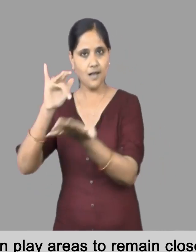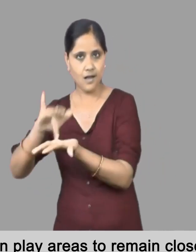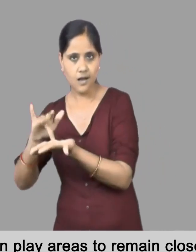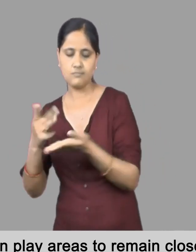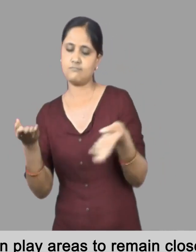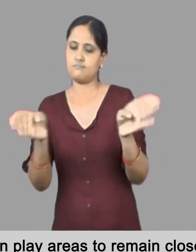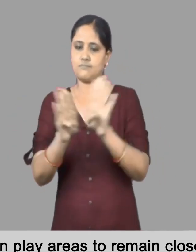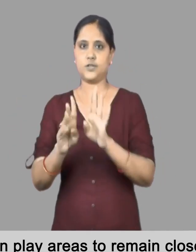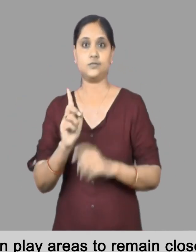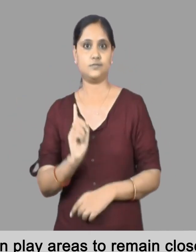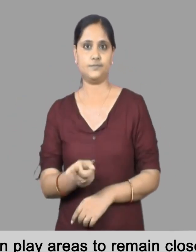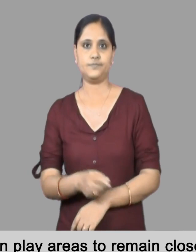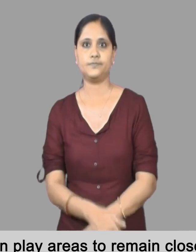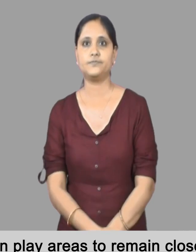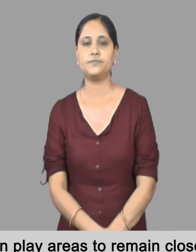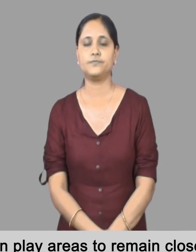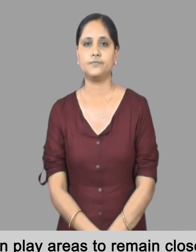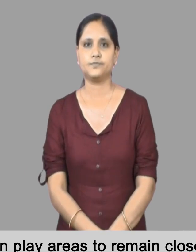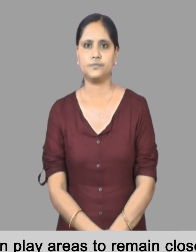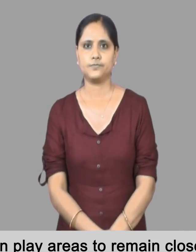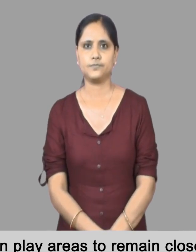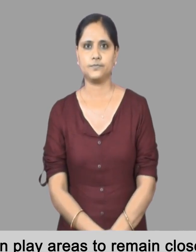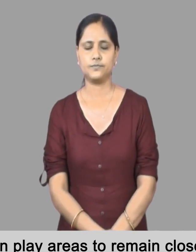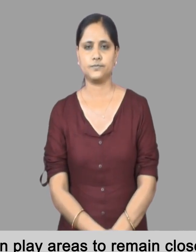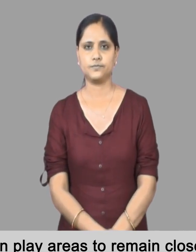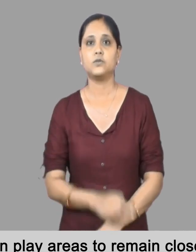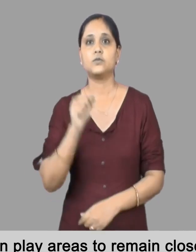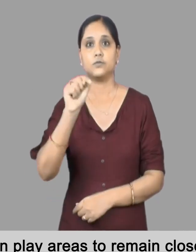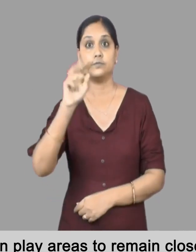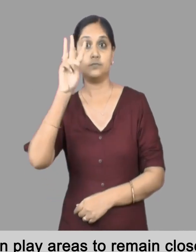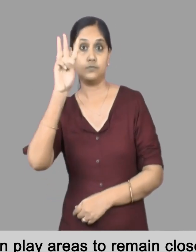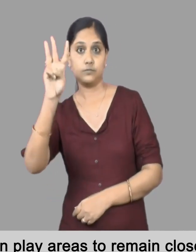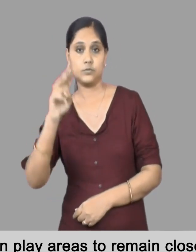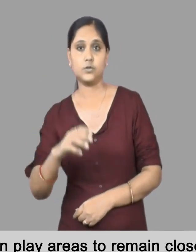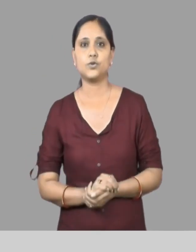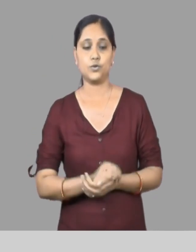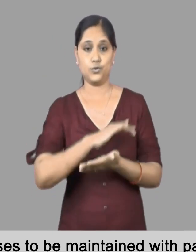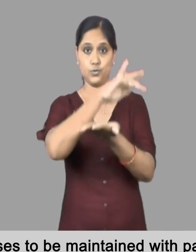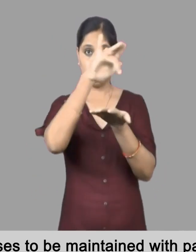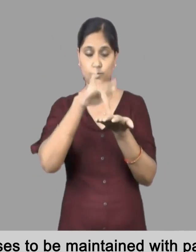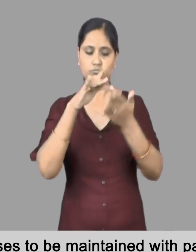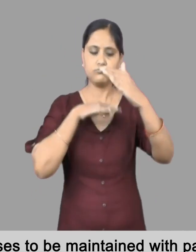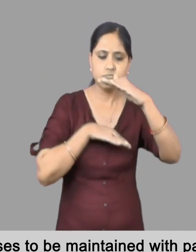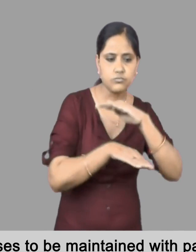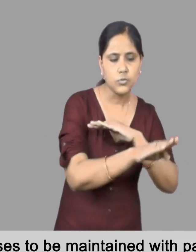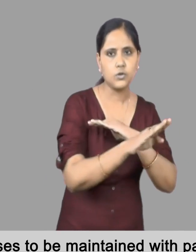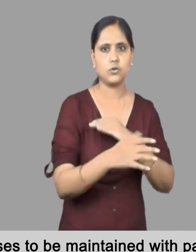children play area to remain closed. Point 3. Frequent